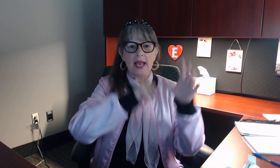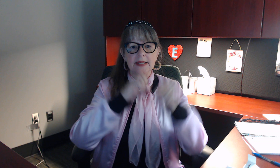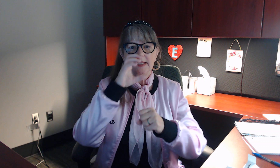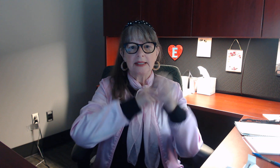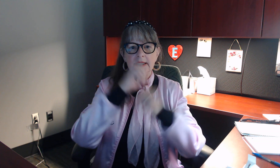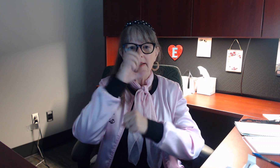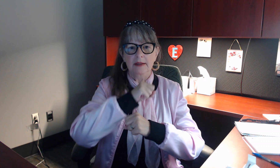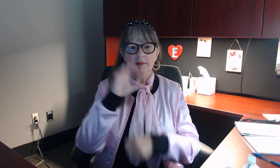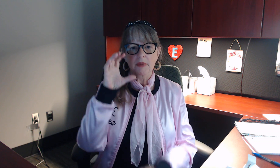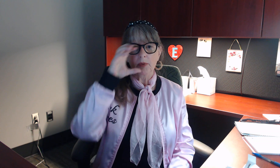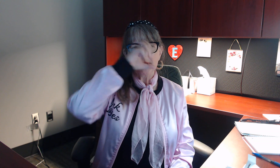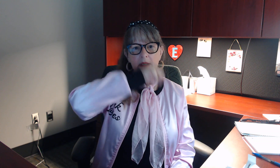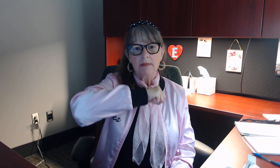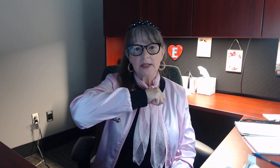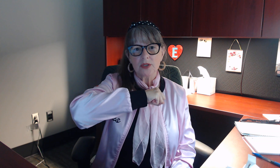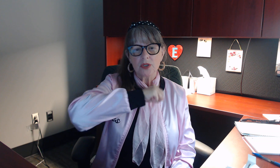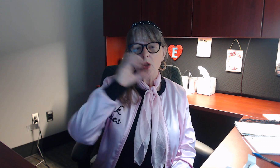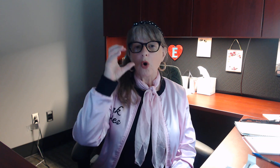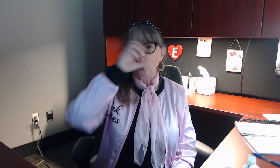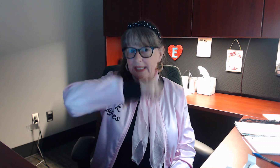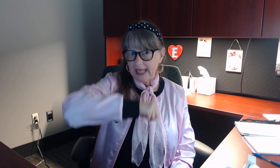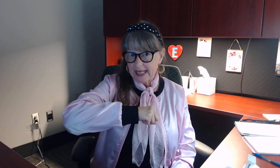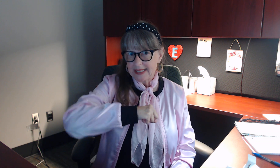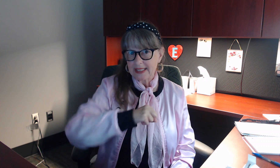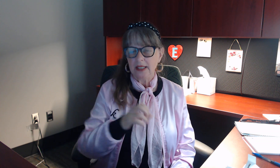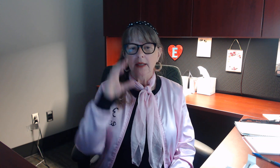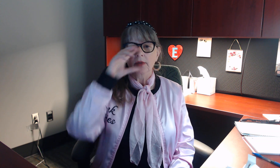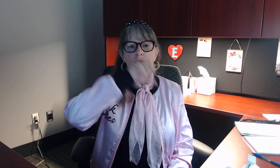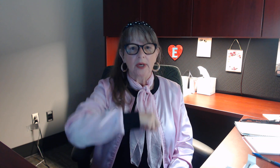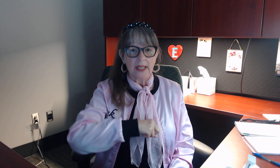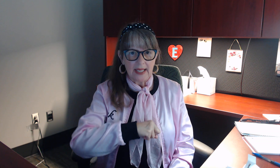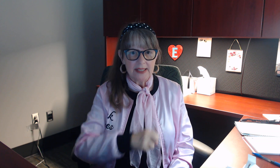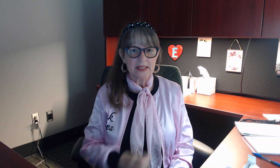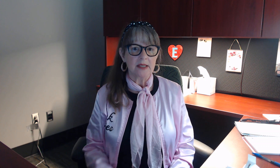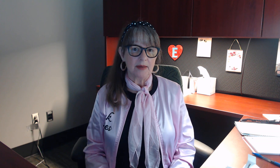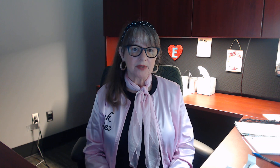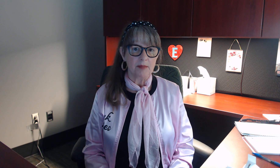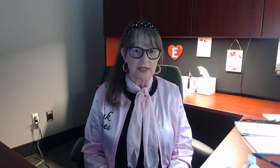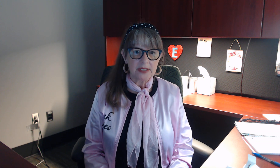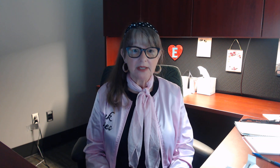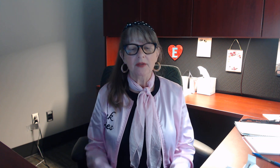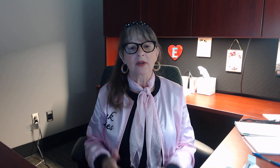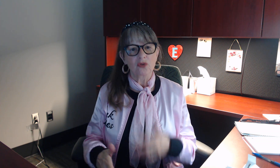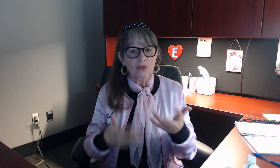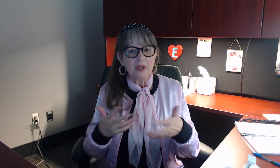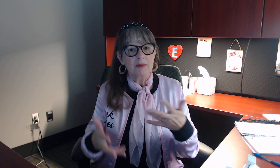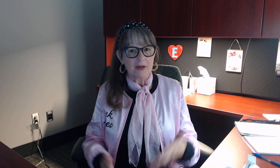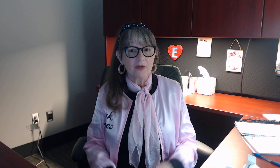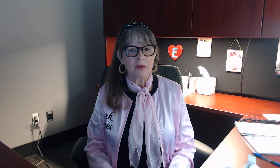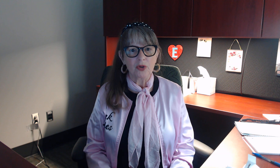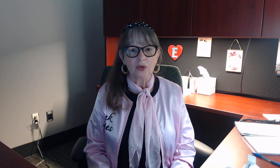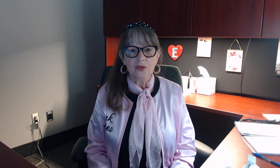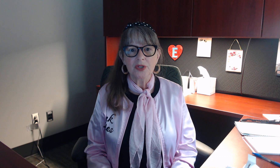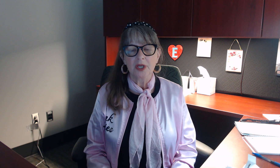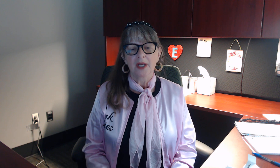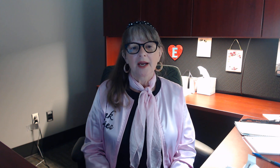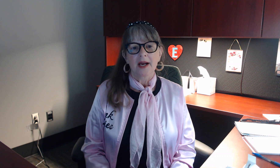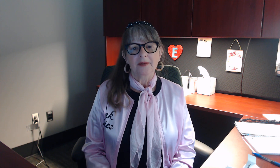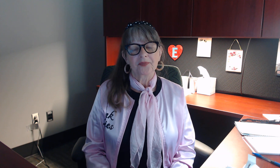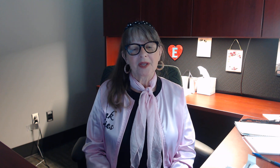guess. Remember, we did miss or guess. They're trying to guess, and sometimes they'll miss it, and then you keep giving them clues. Keep doing